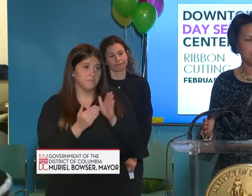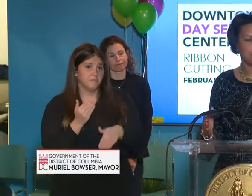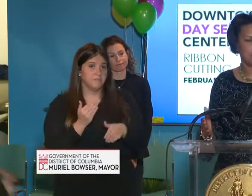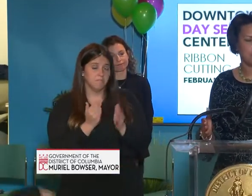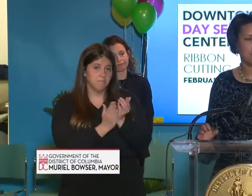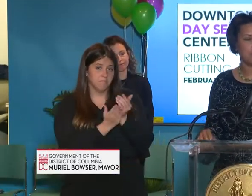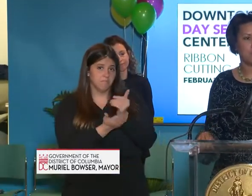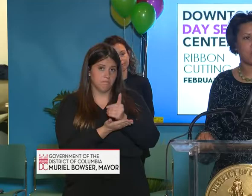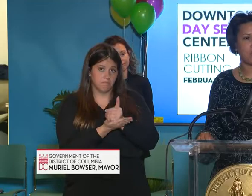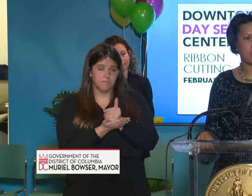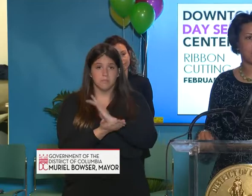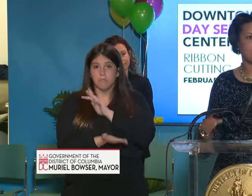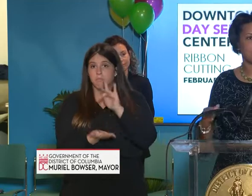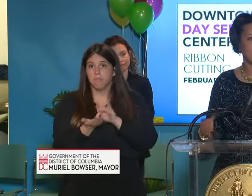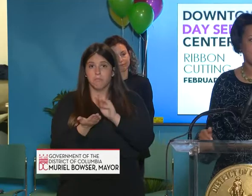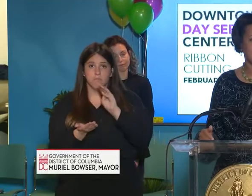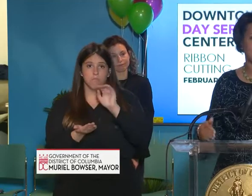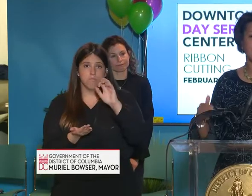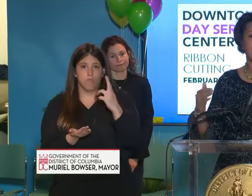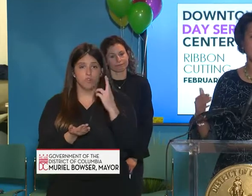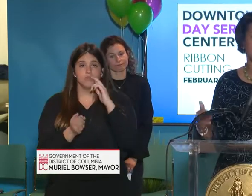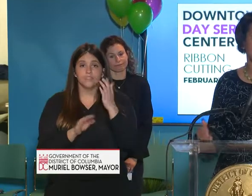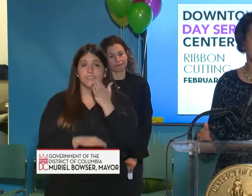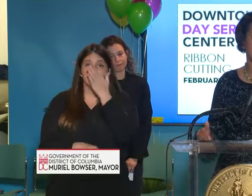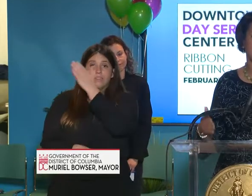in the middle of March. It goes to the